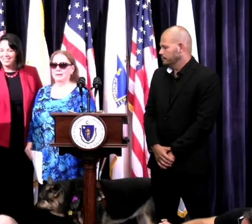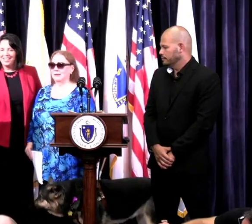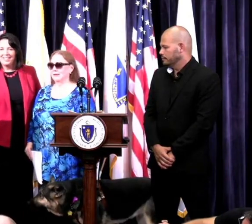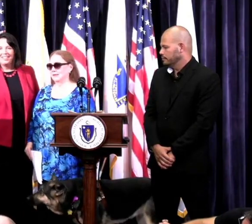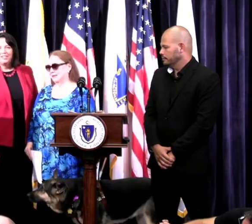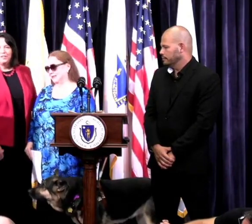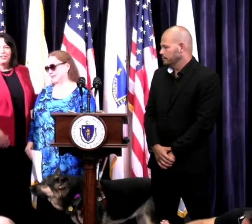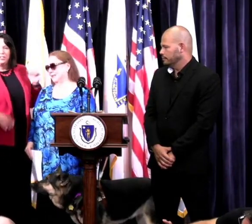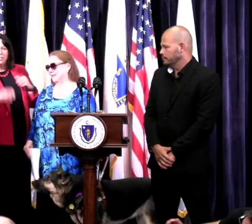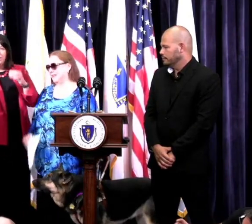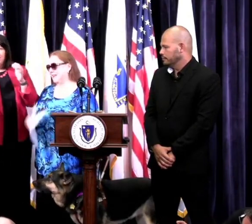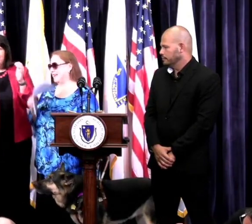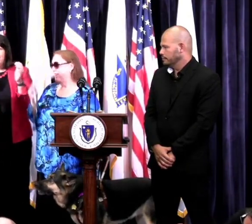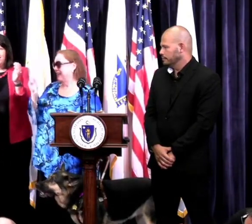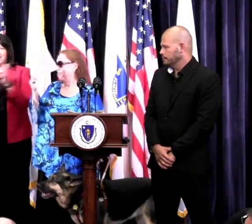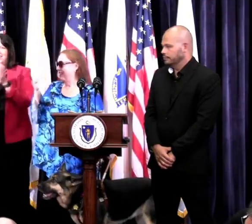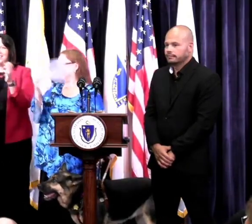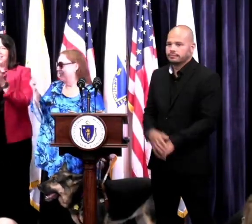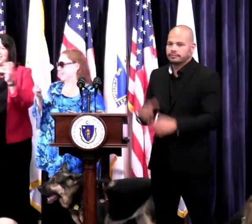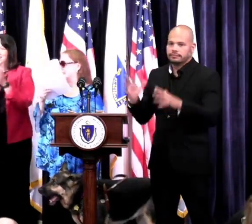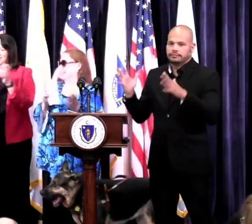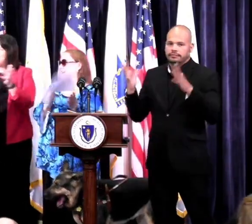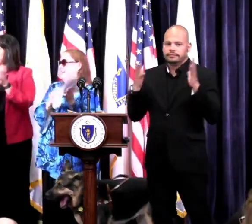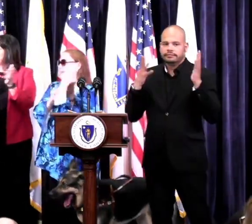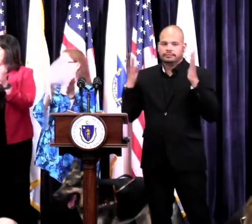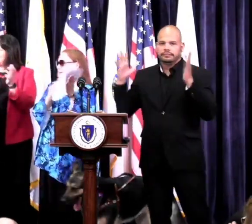okay it's official